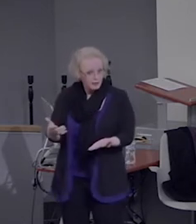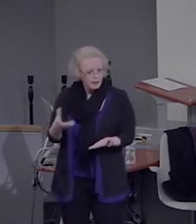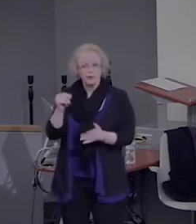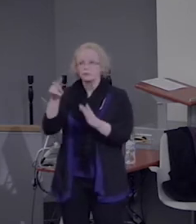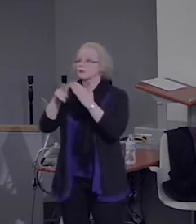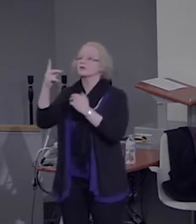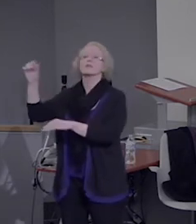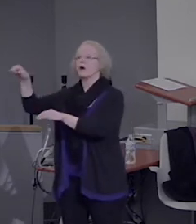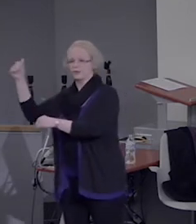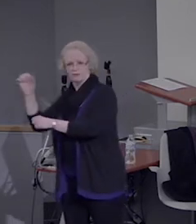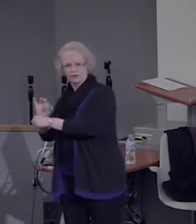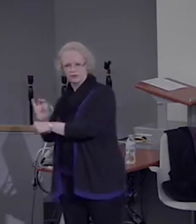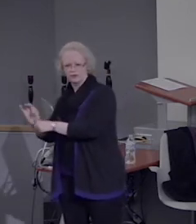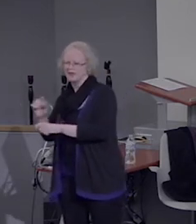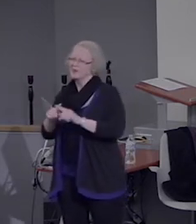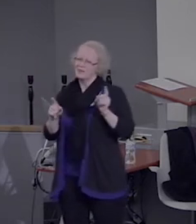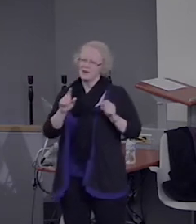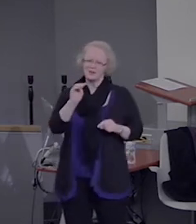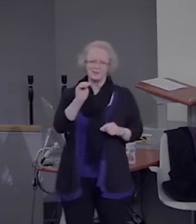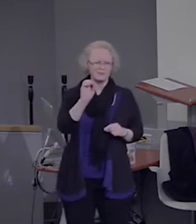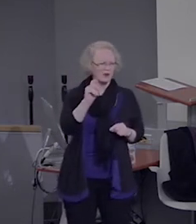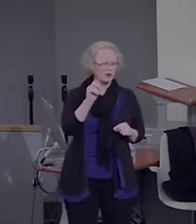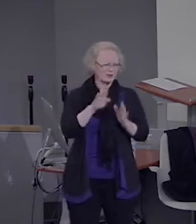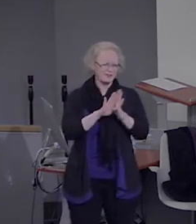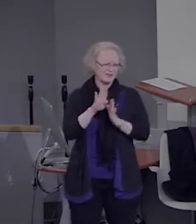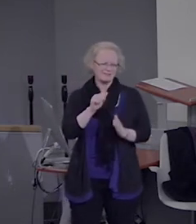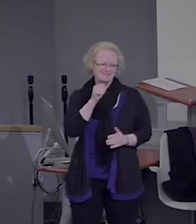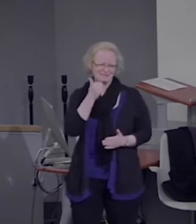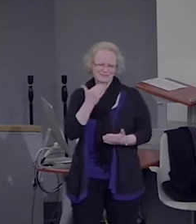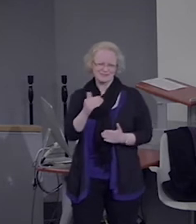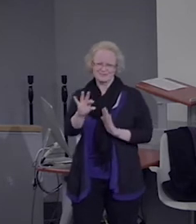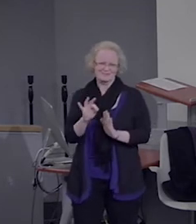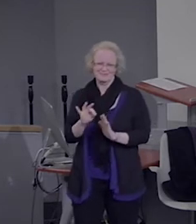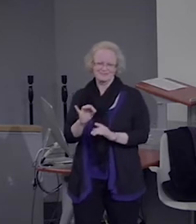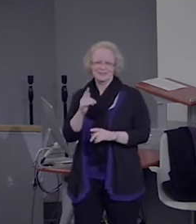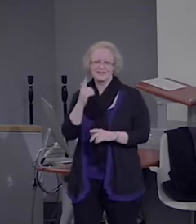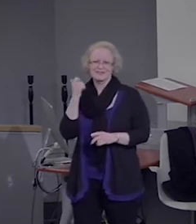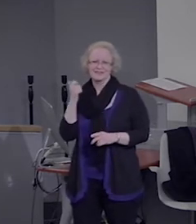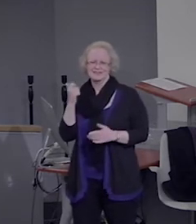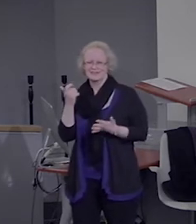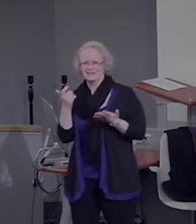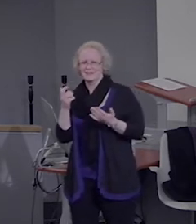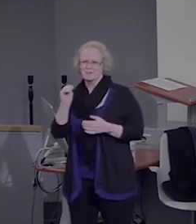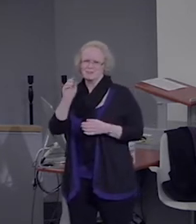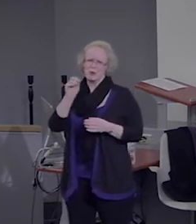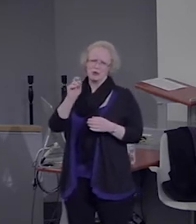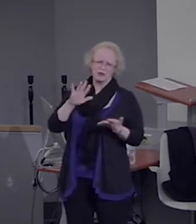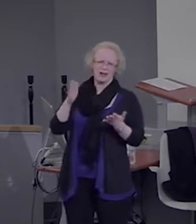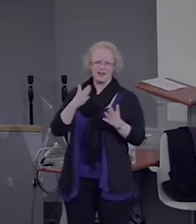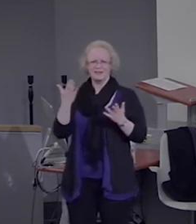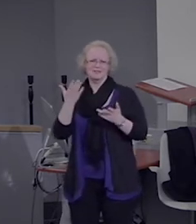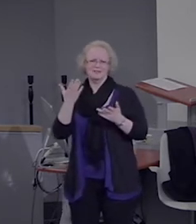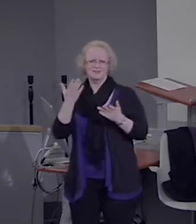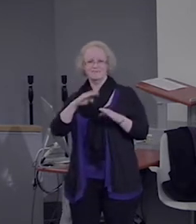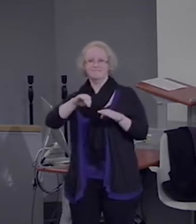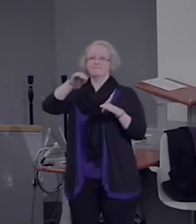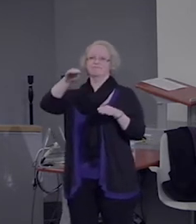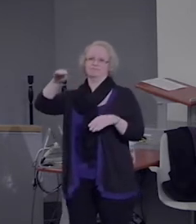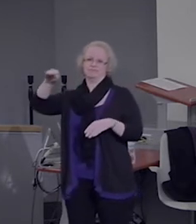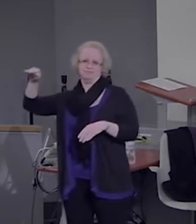some other function although motor develops is not a good one because motor sort of evens out and smooths out over time